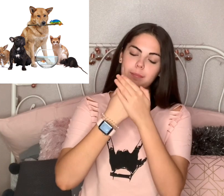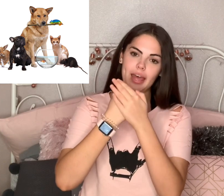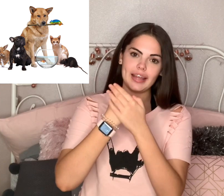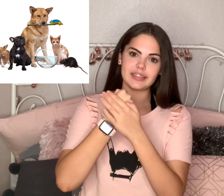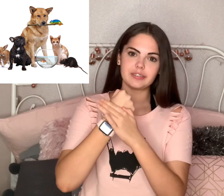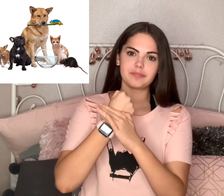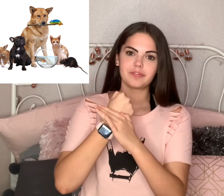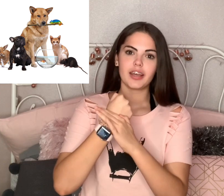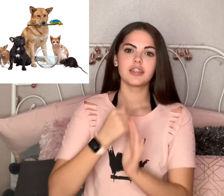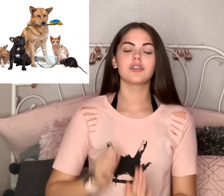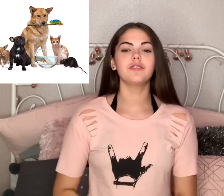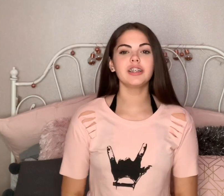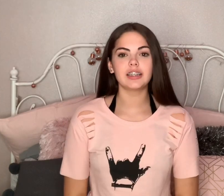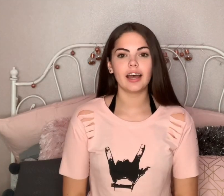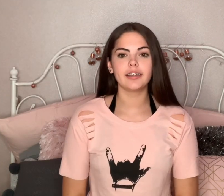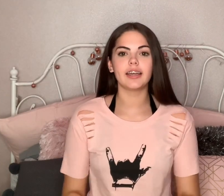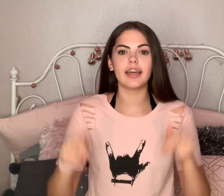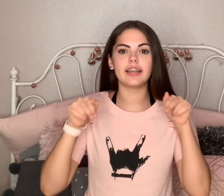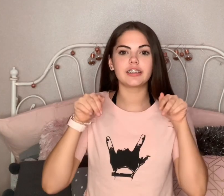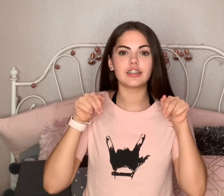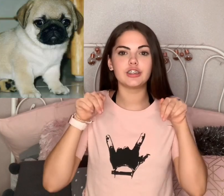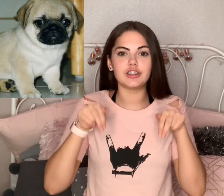Pet. So the first sign is dog.